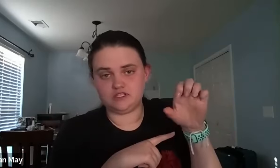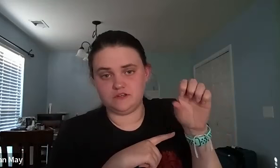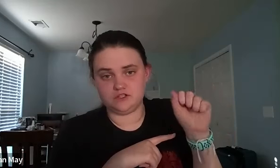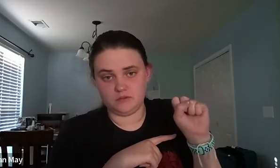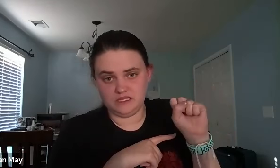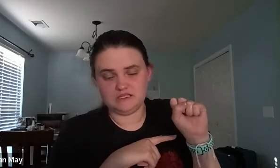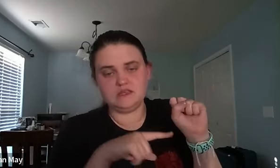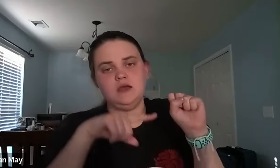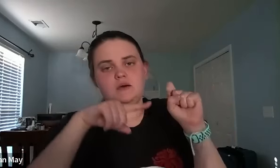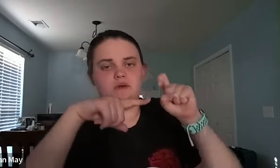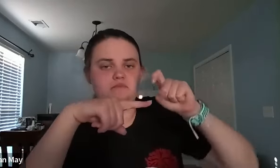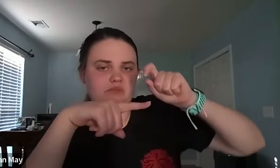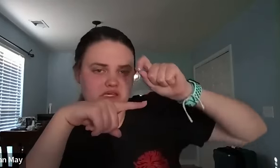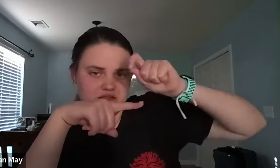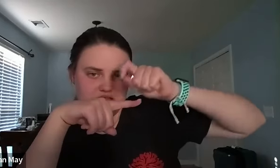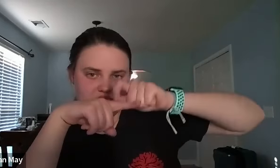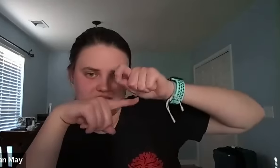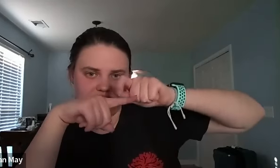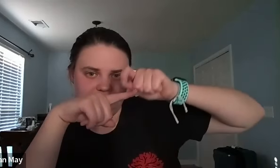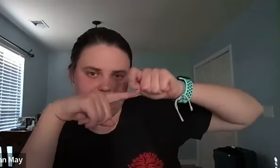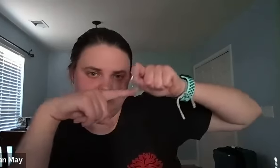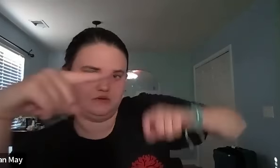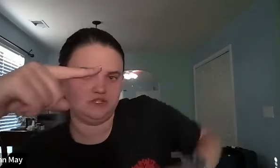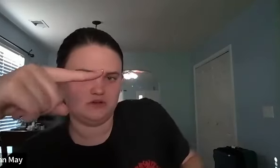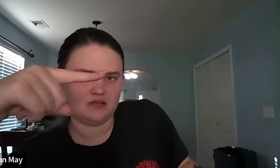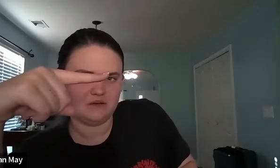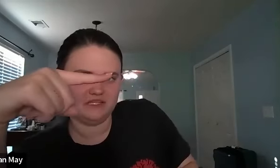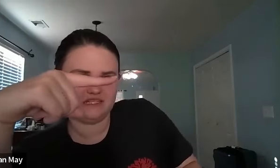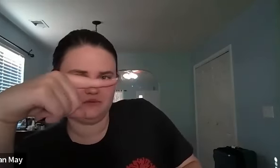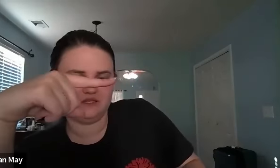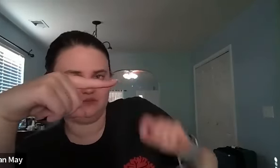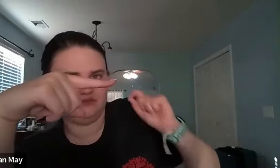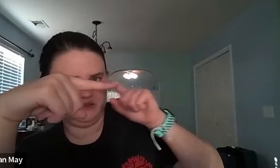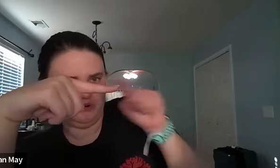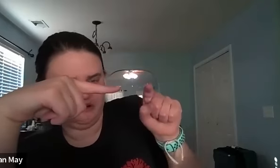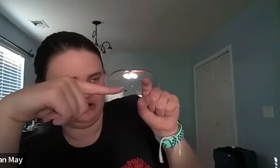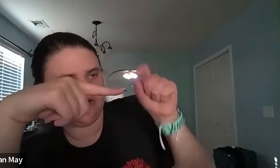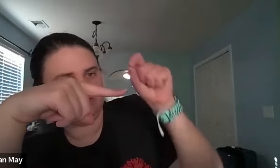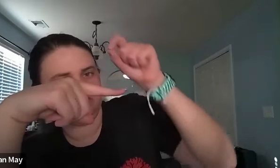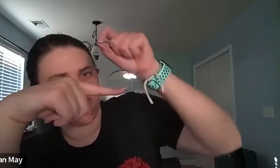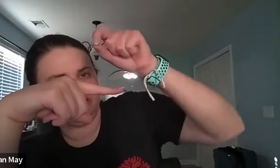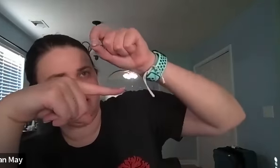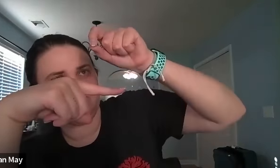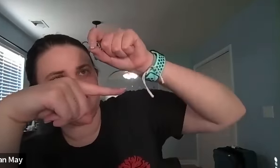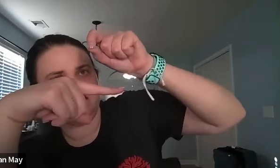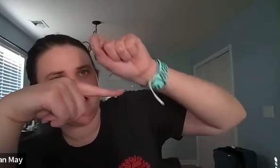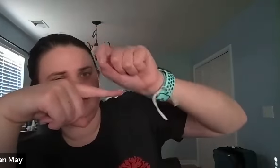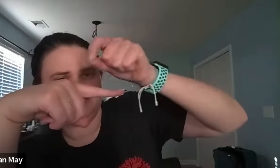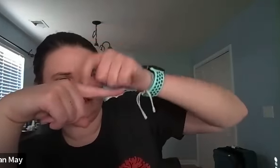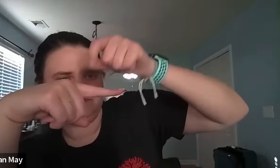finger spell peas. But beans, it's your non-dominant sideways and pointer pointing out, and you just dip,